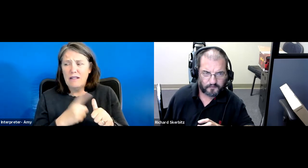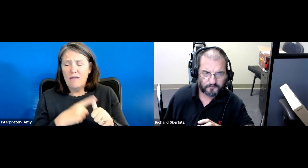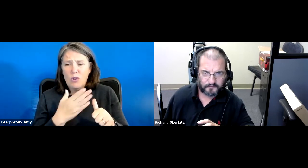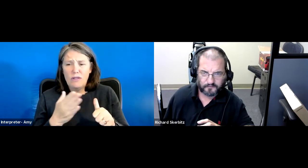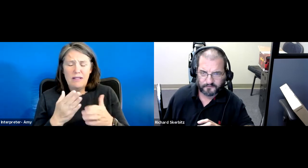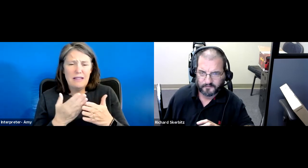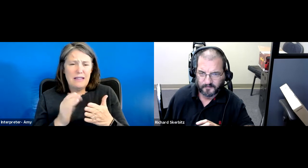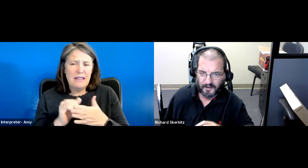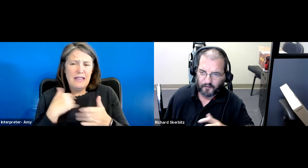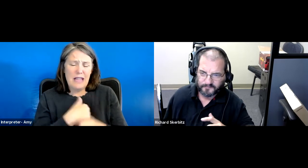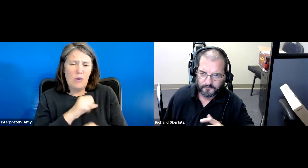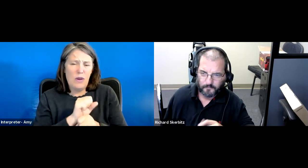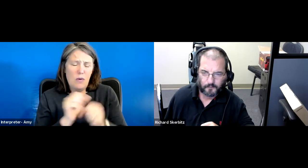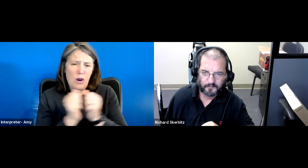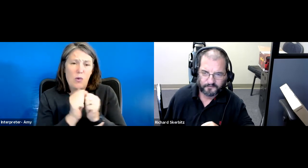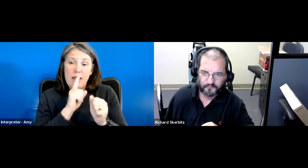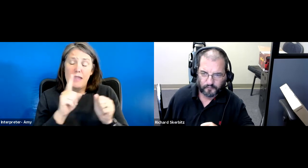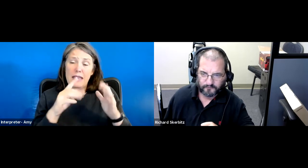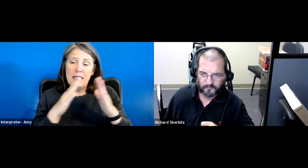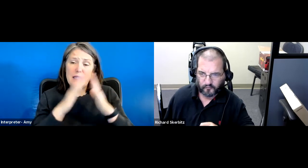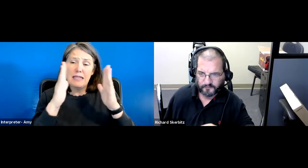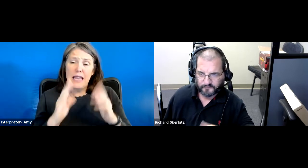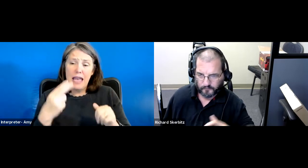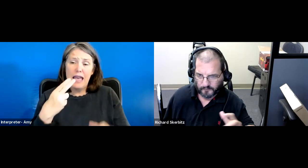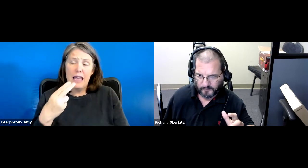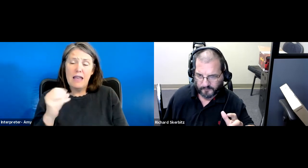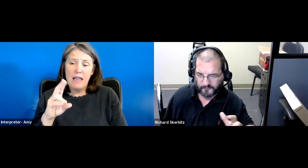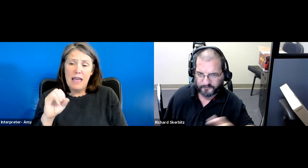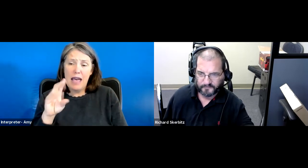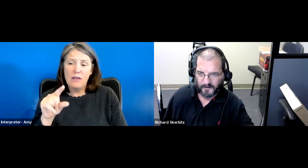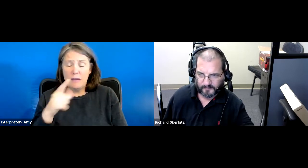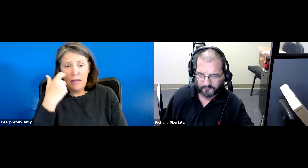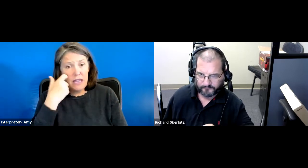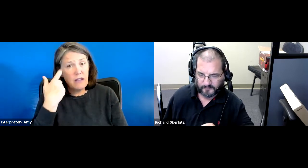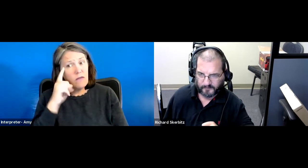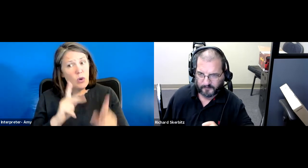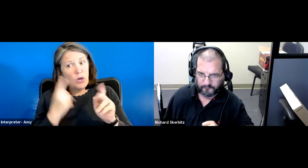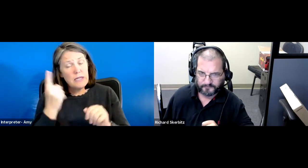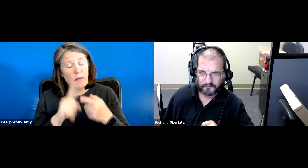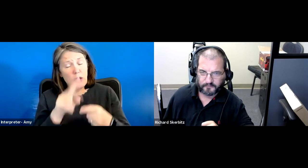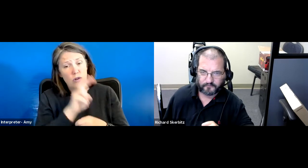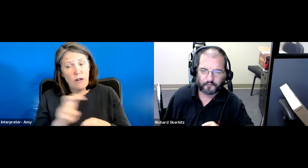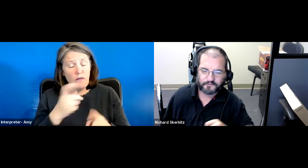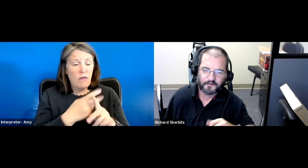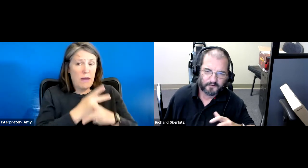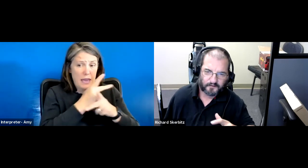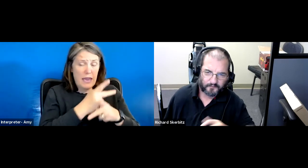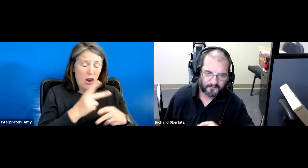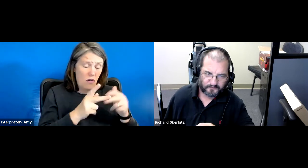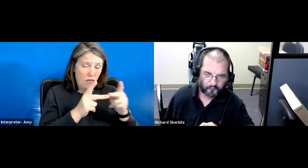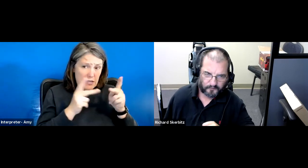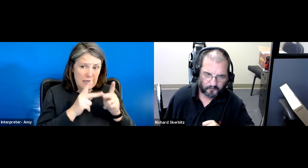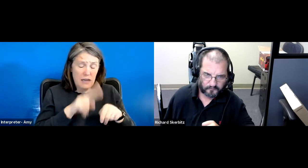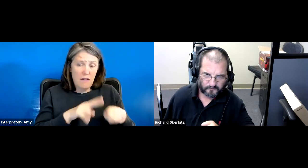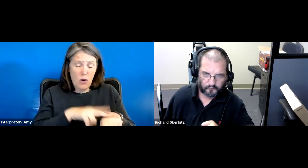work with is housing, because in order for someone to transition out of a care facility, of course, they